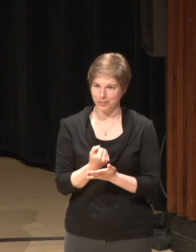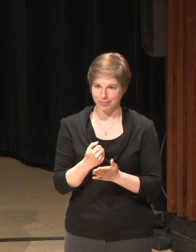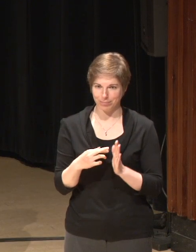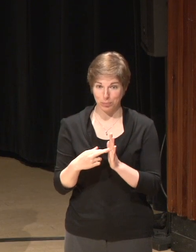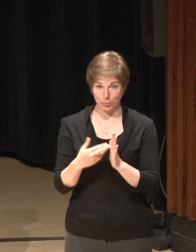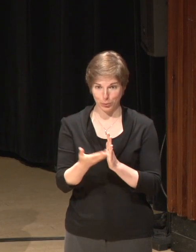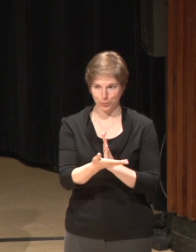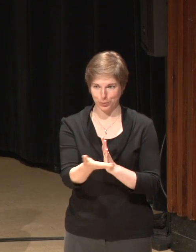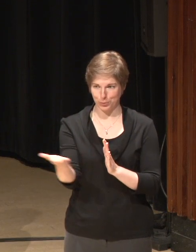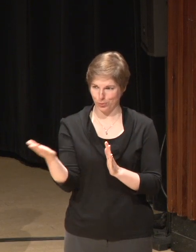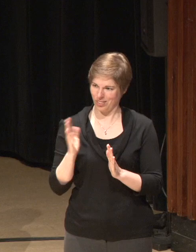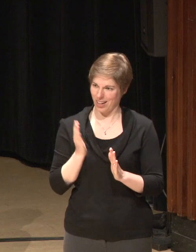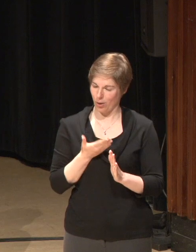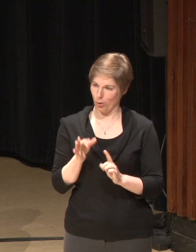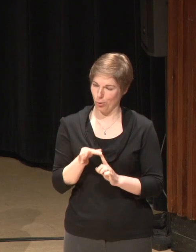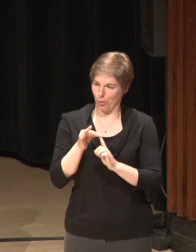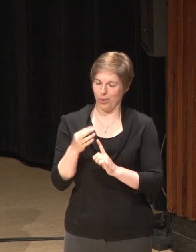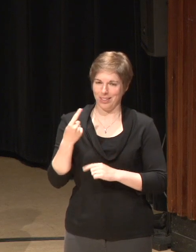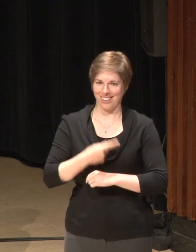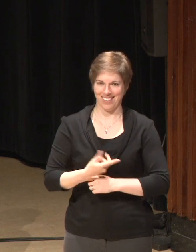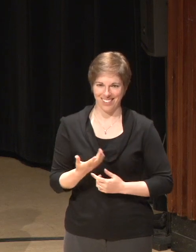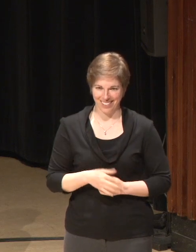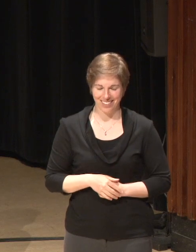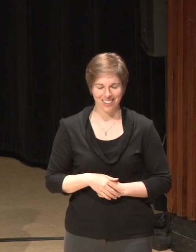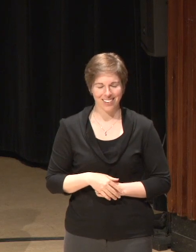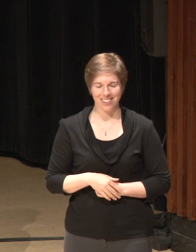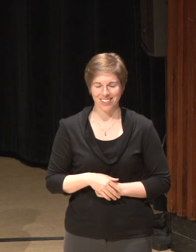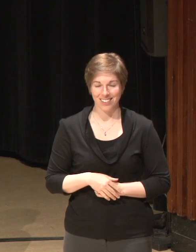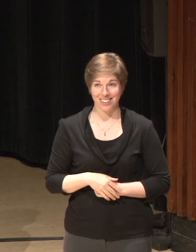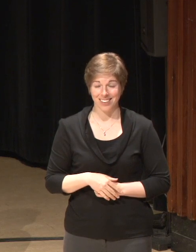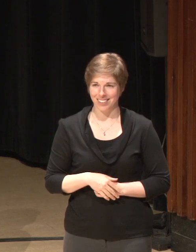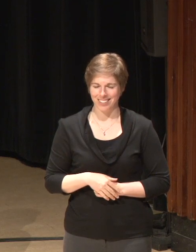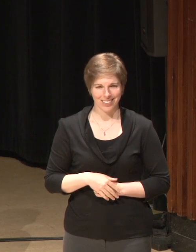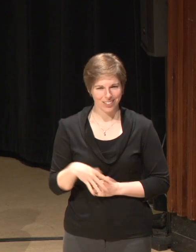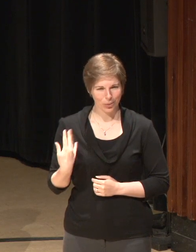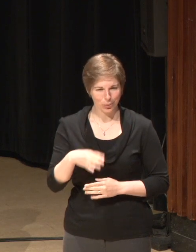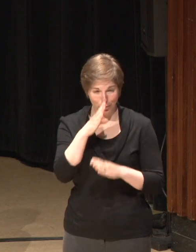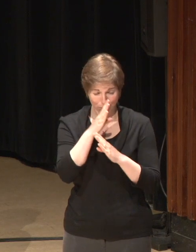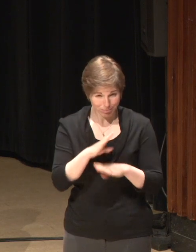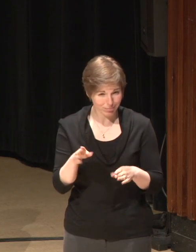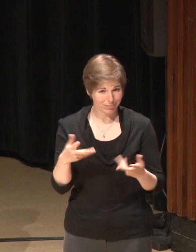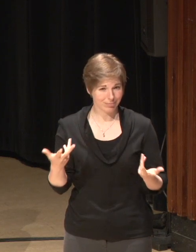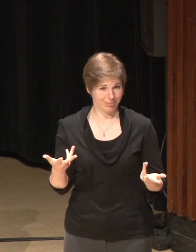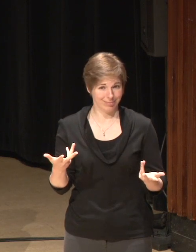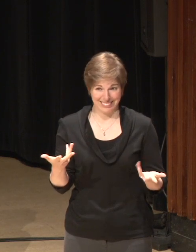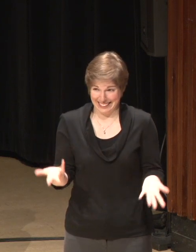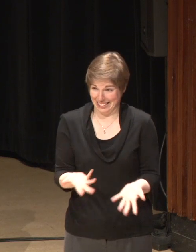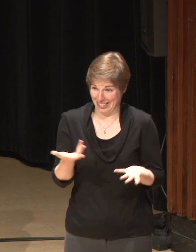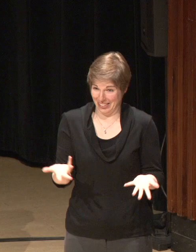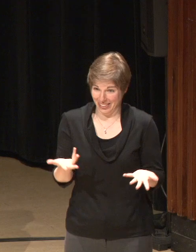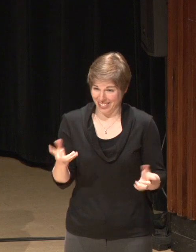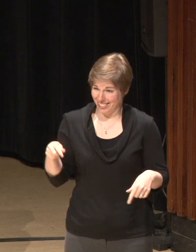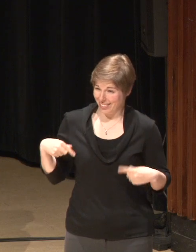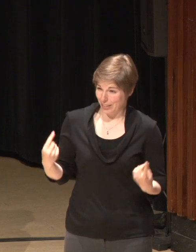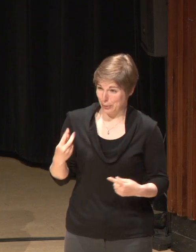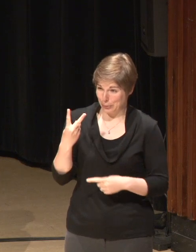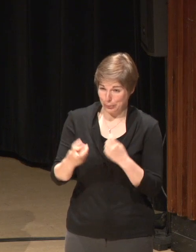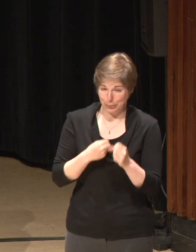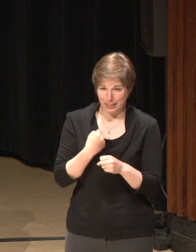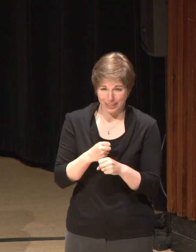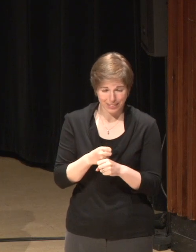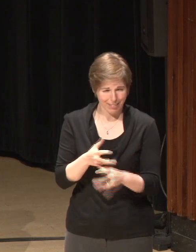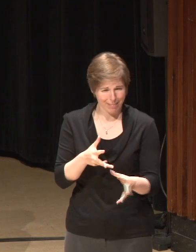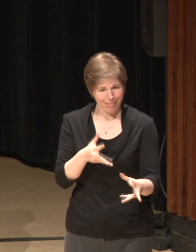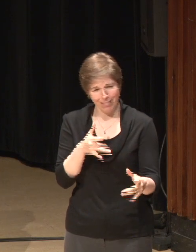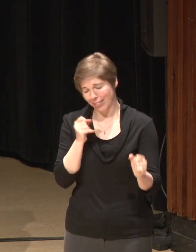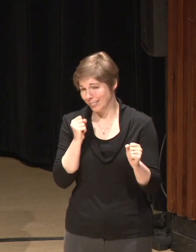day. Wow, I can't believe we're here already. The last 2 years have flown by.